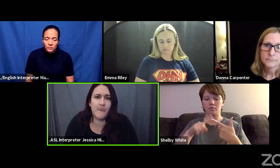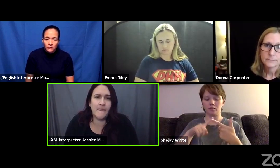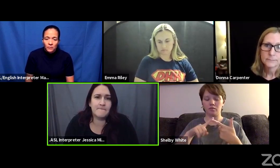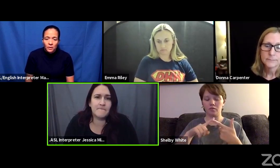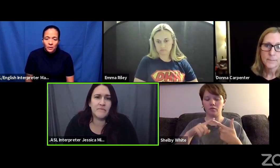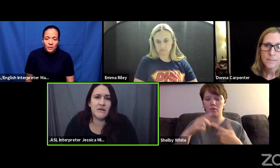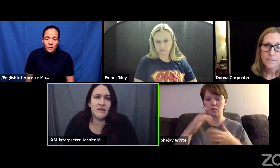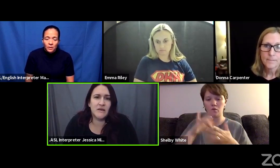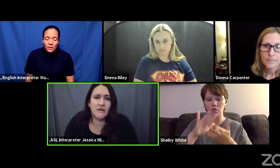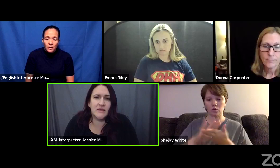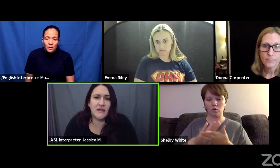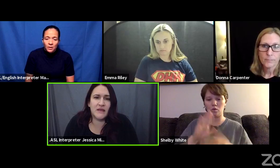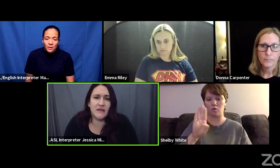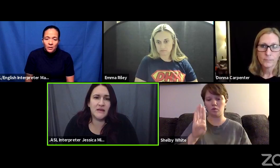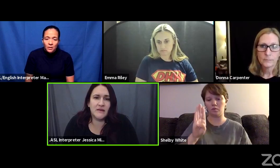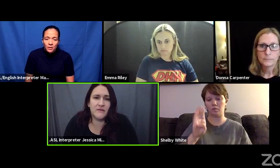time.